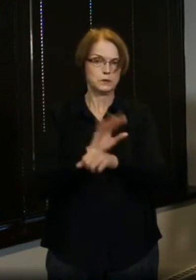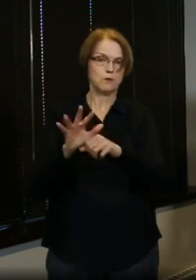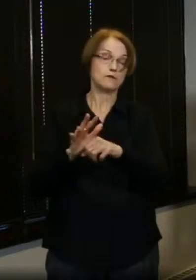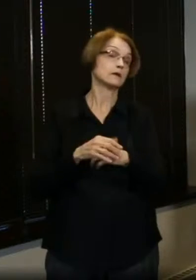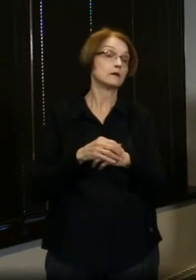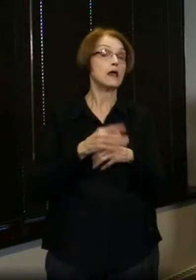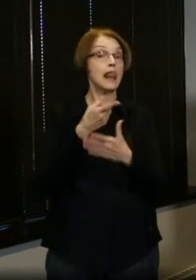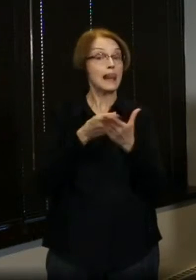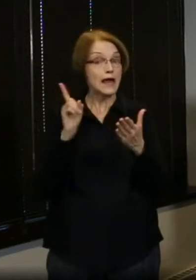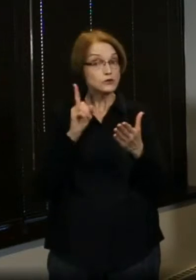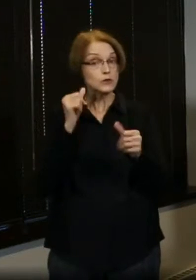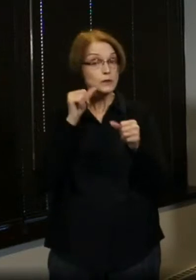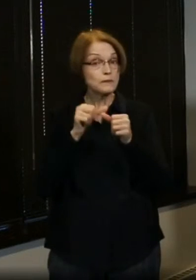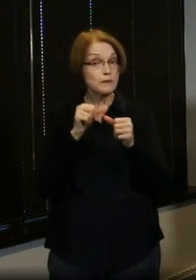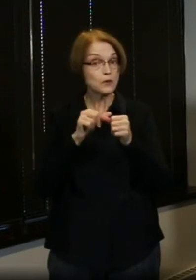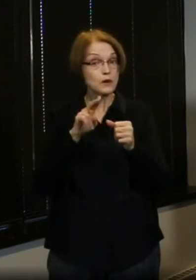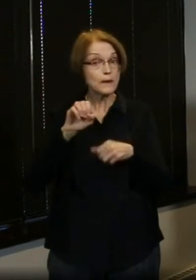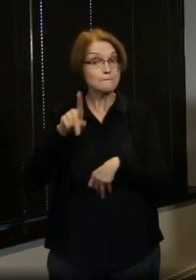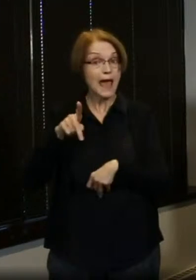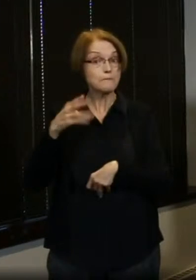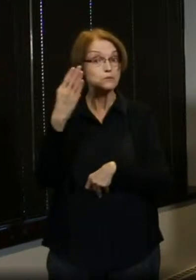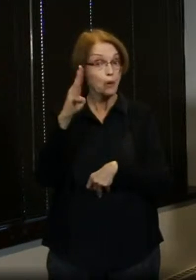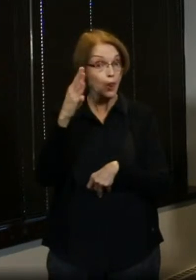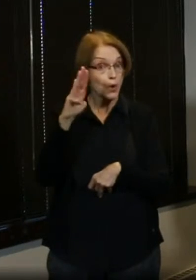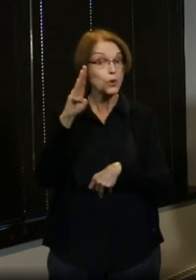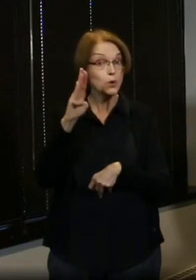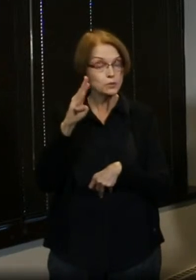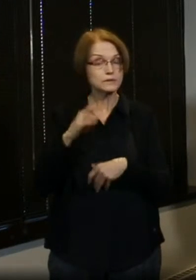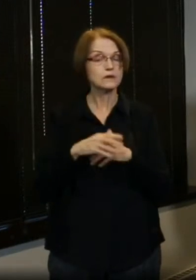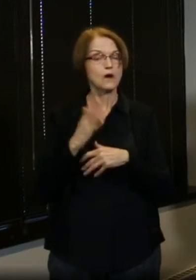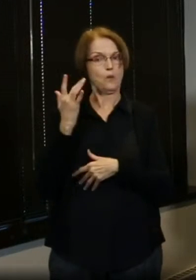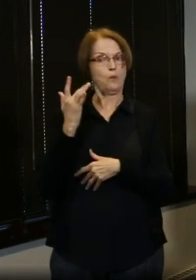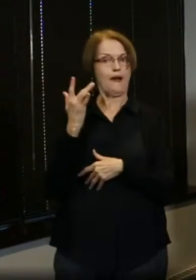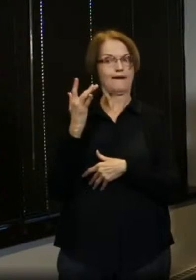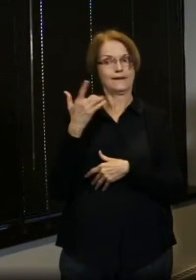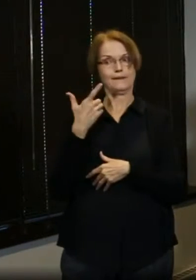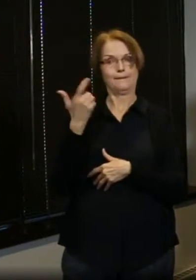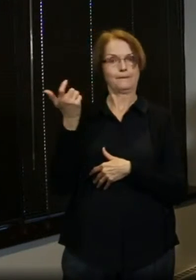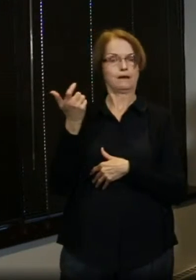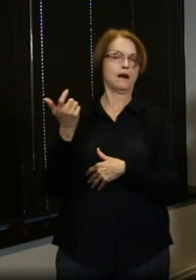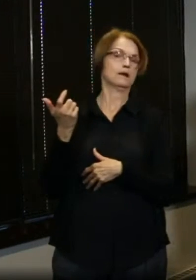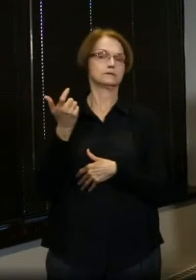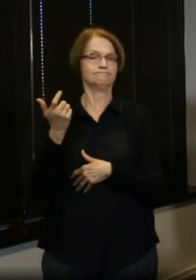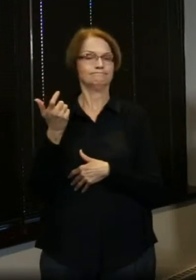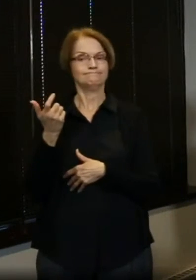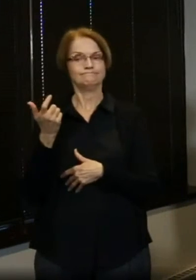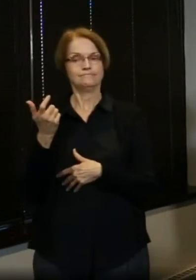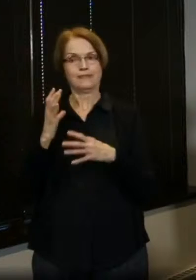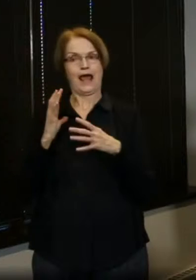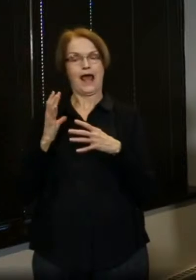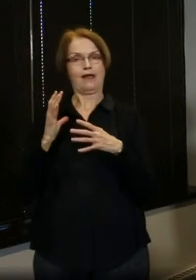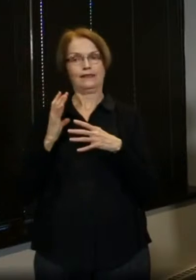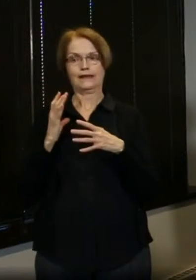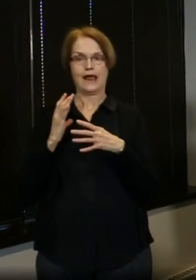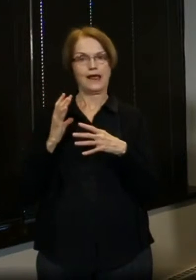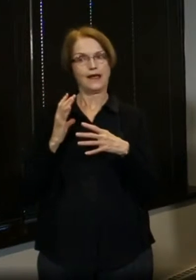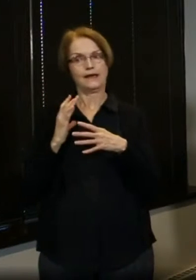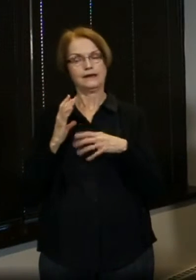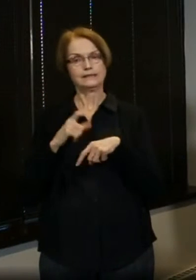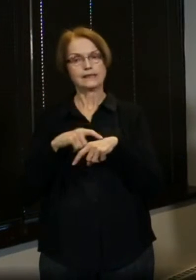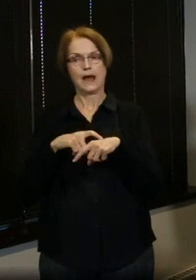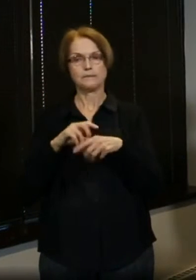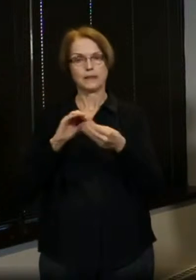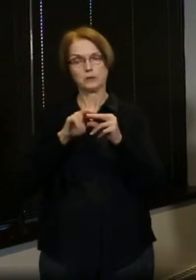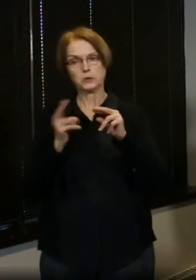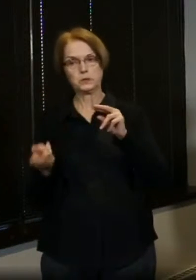blue. And as I explained last week, it's due to that drop in numbers from the holiday season. And again,